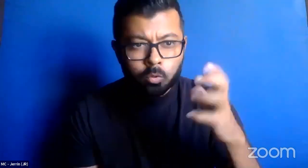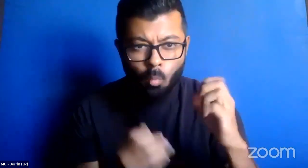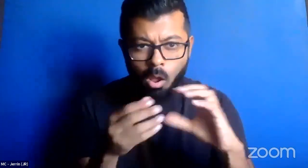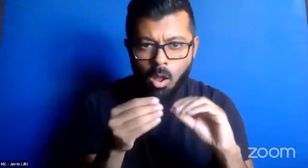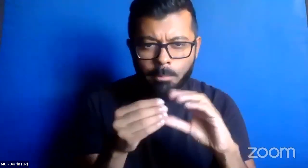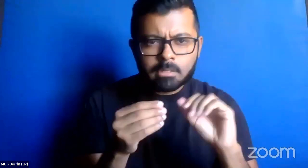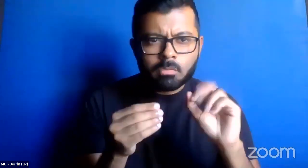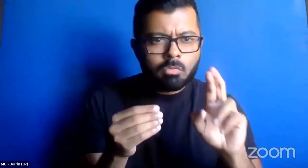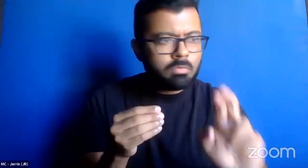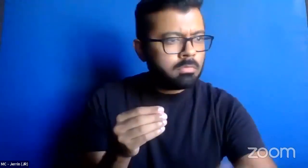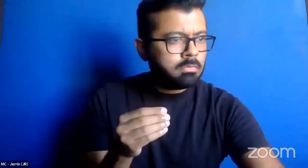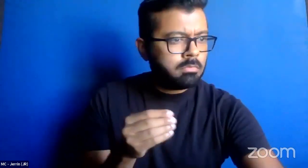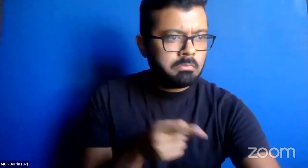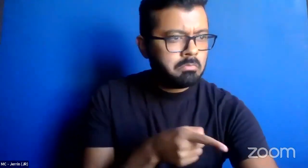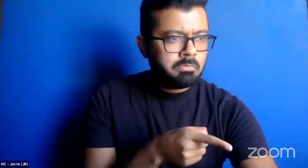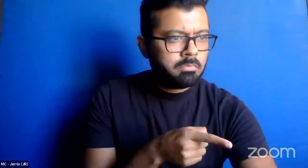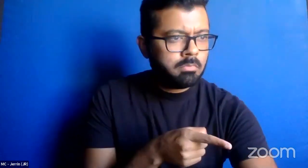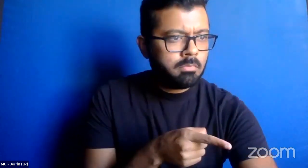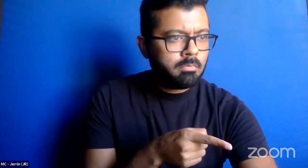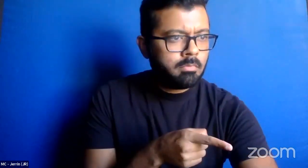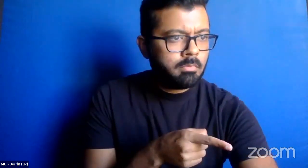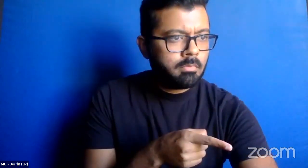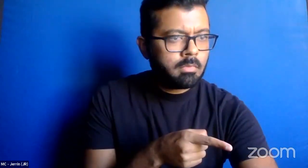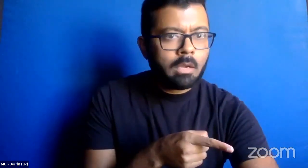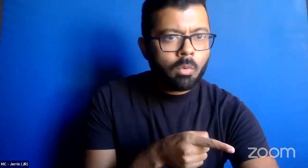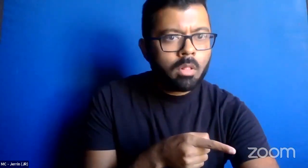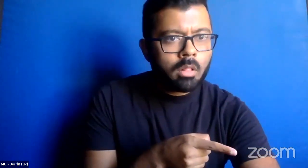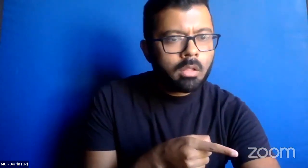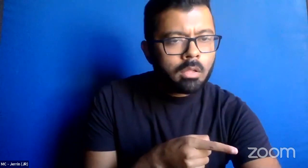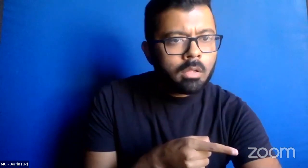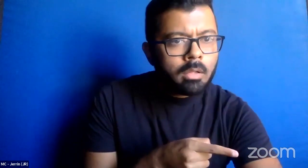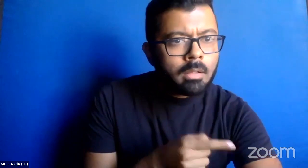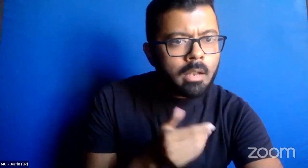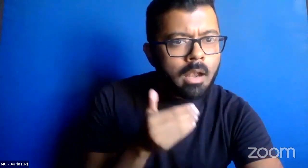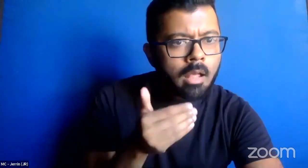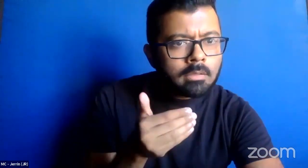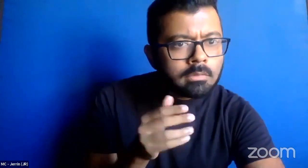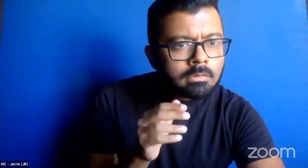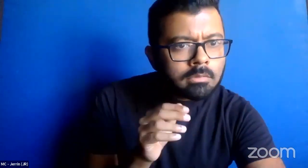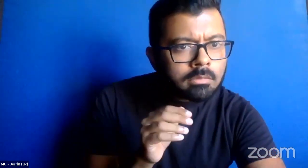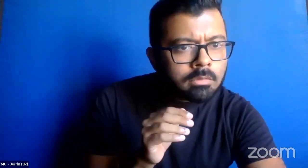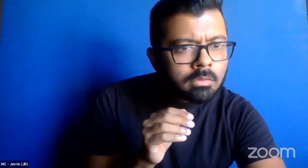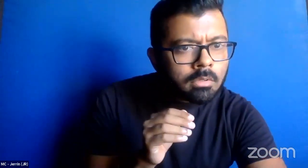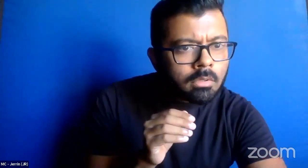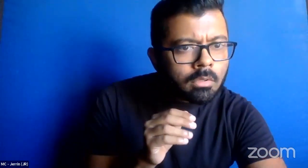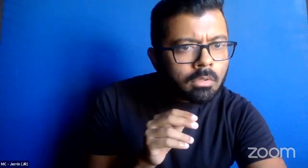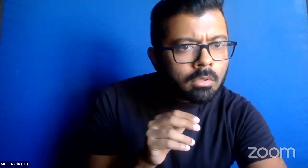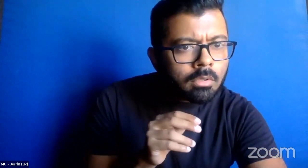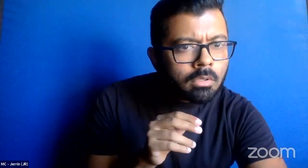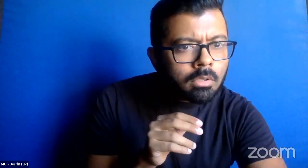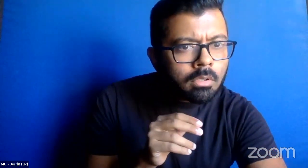Lozano, Okay. Delgado. Now, was it Jessica? Did you have a comment, Jessica Lozano?